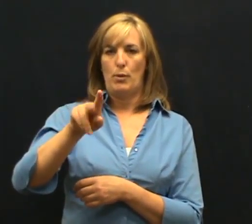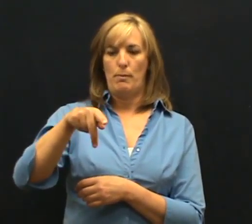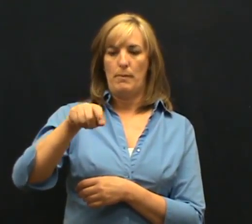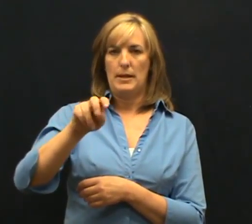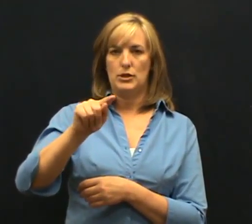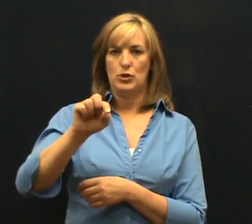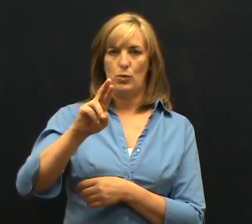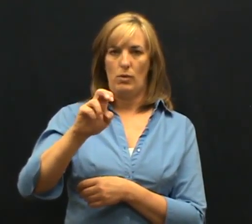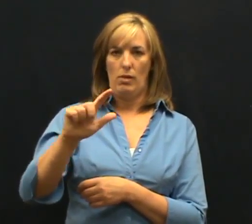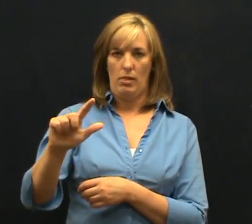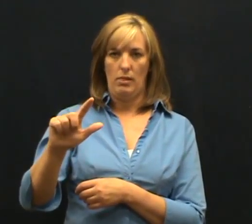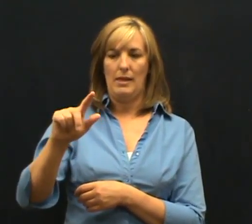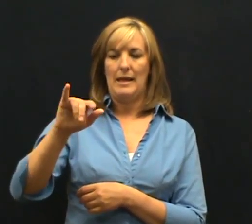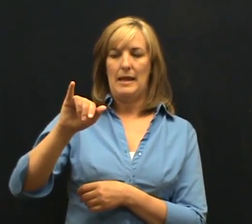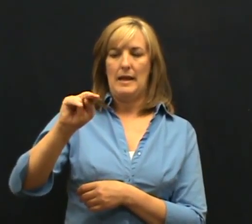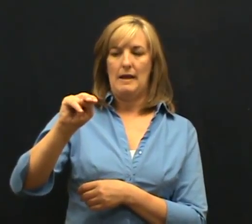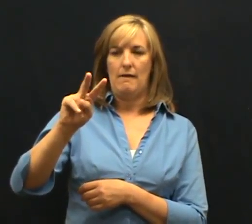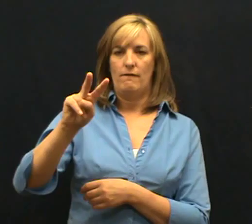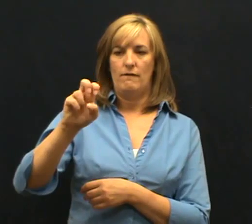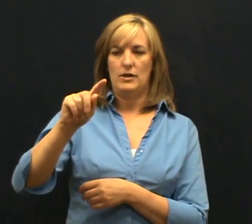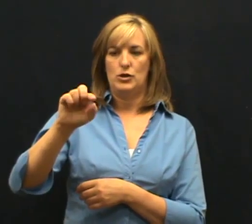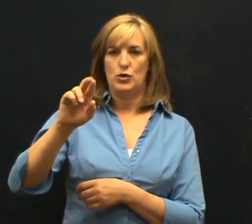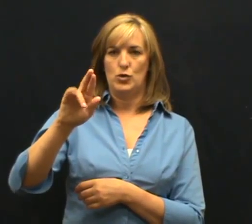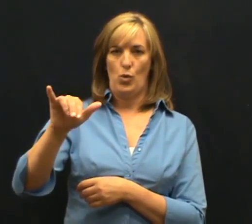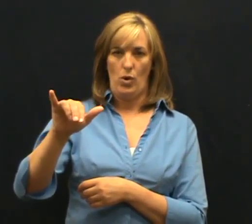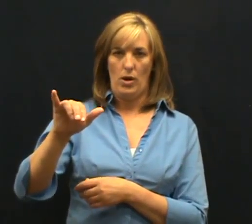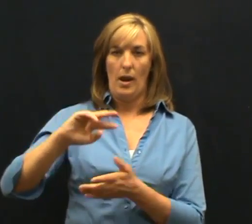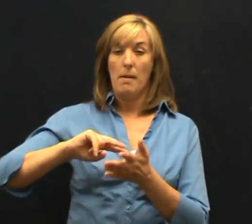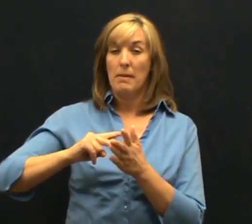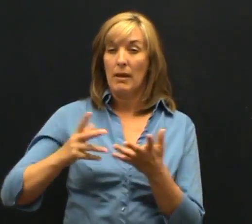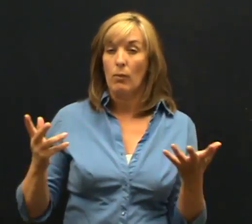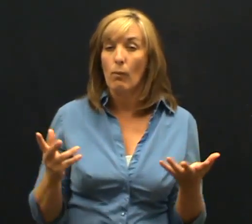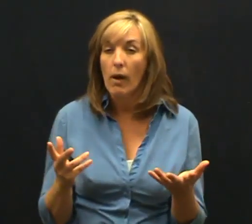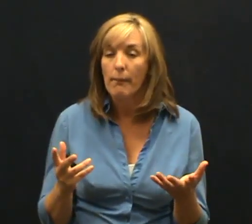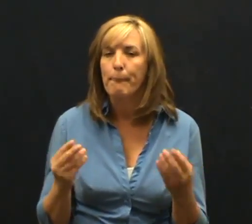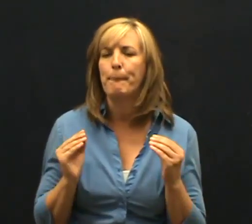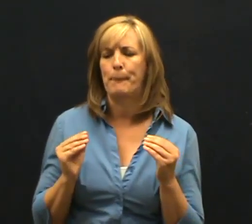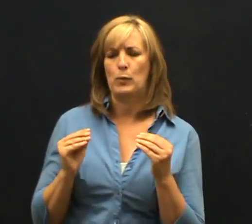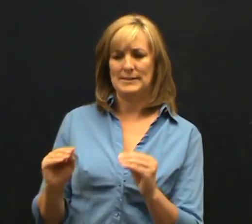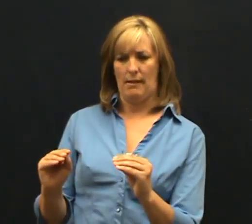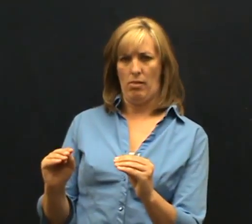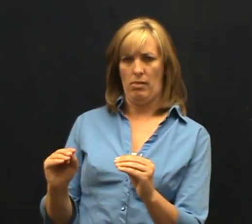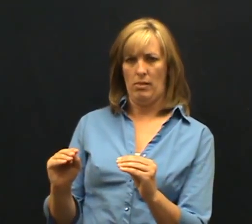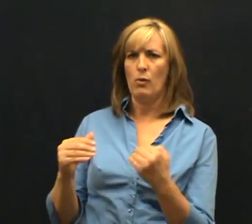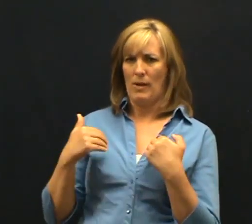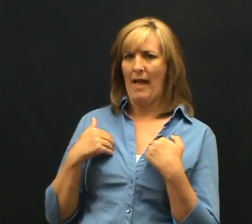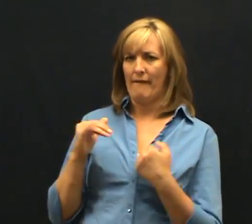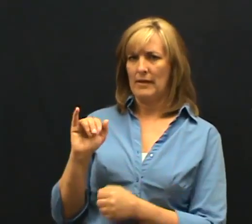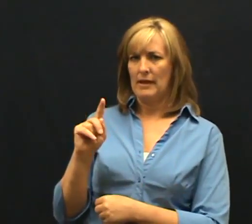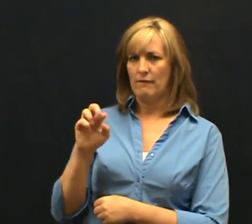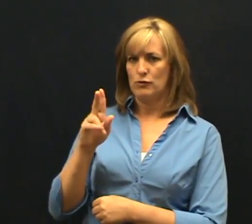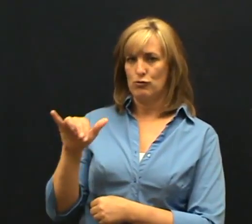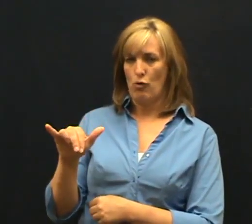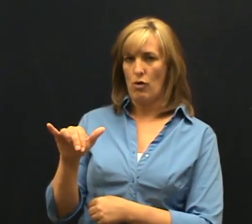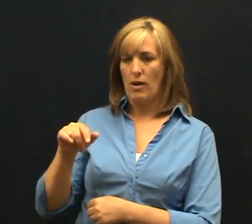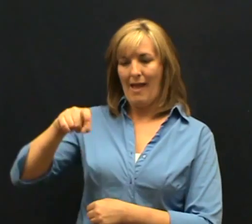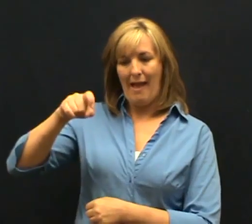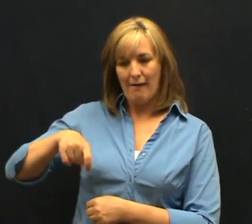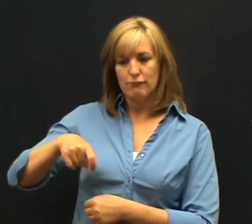are ways so again, if we are selling things, we have inventory, and we have to be able to control that